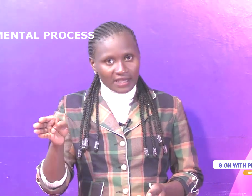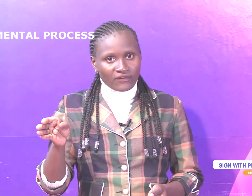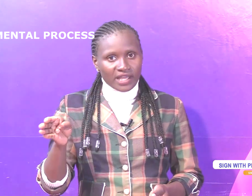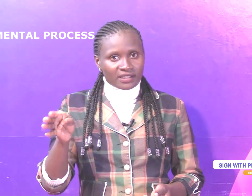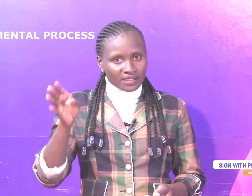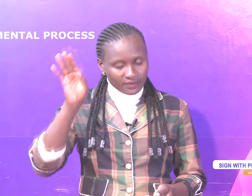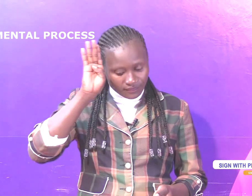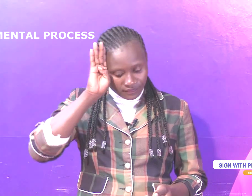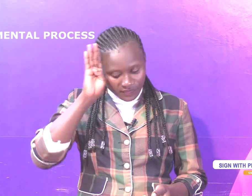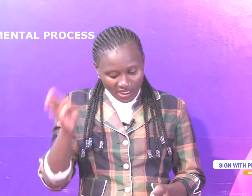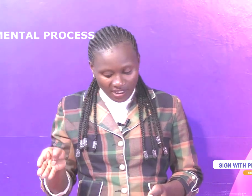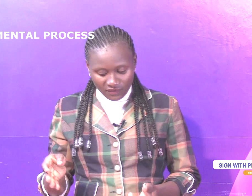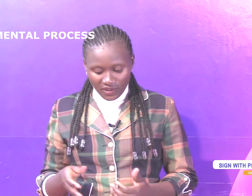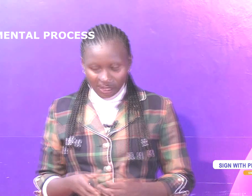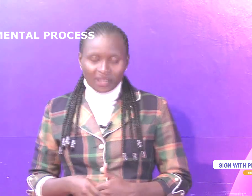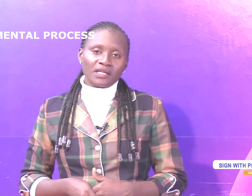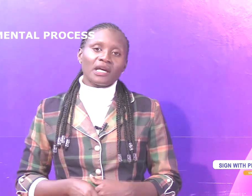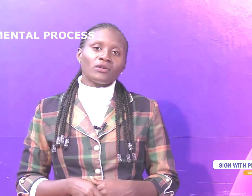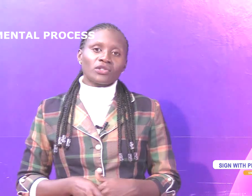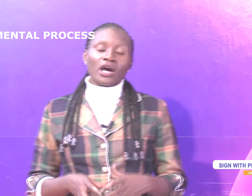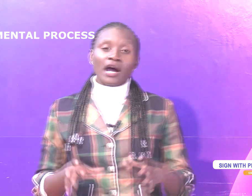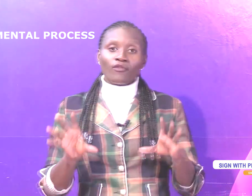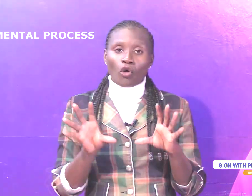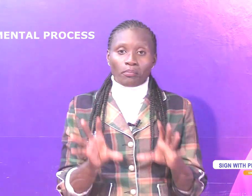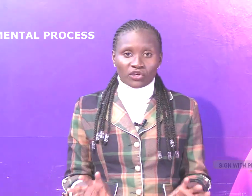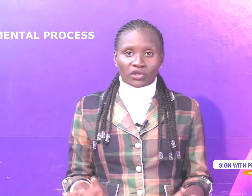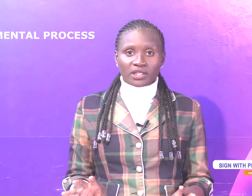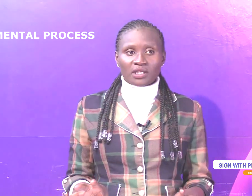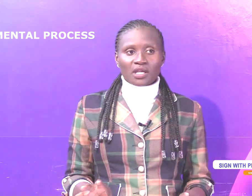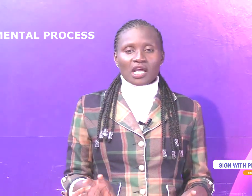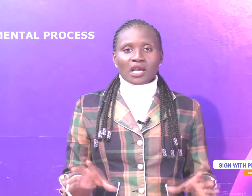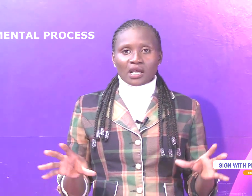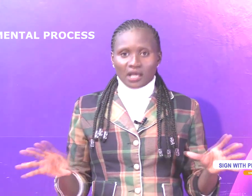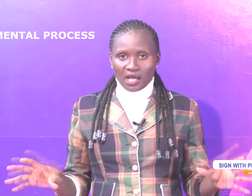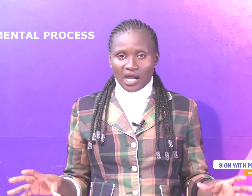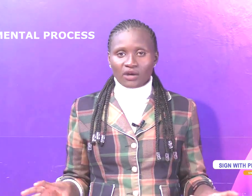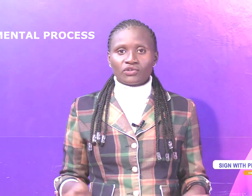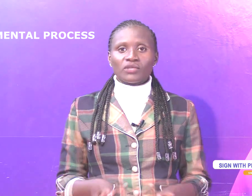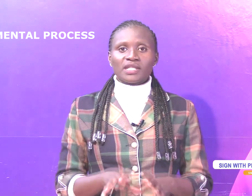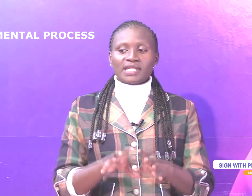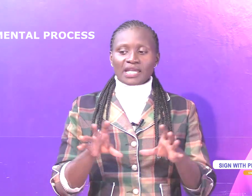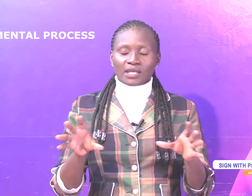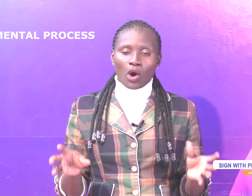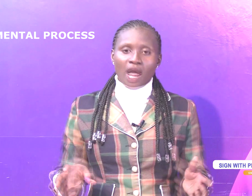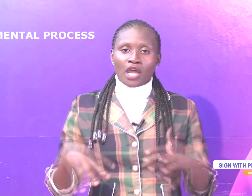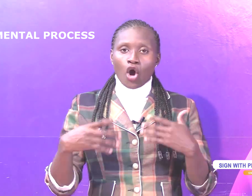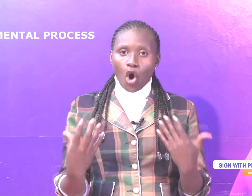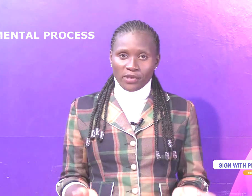invent, invent. And then also have opinion. How do we sign the word opinion?